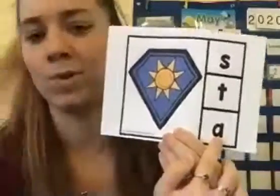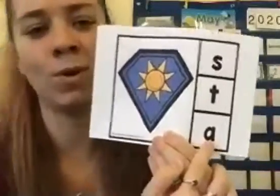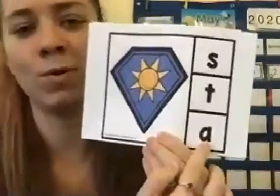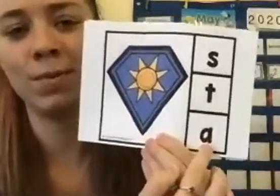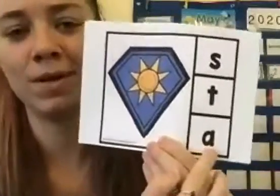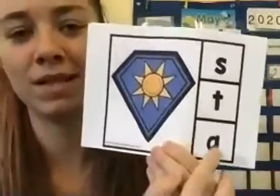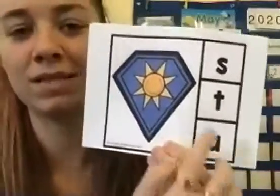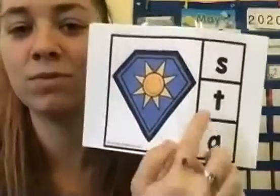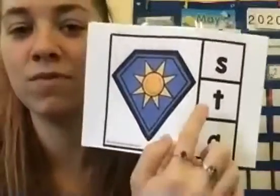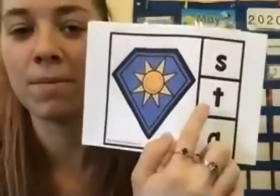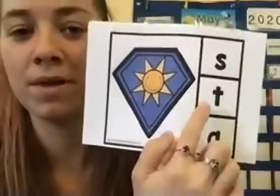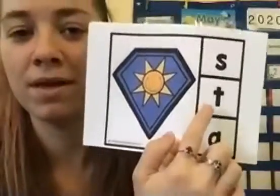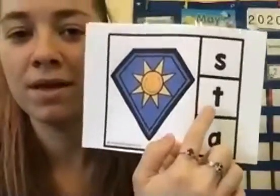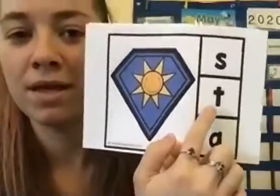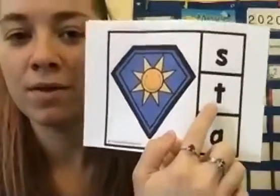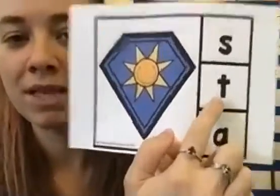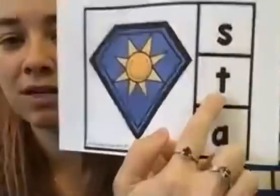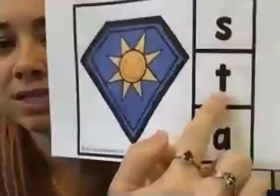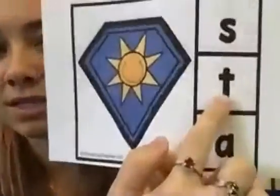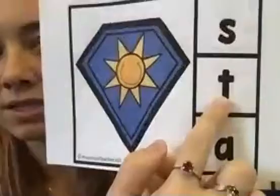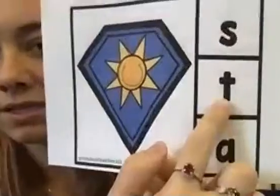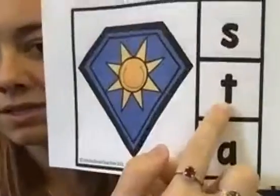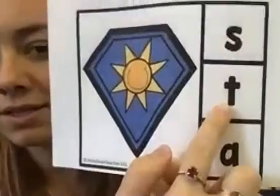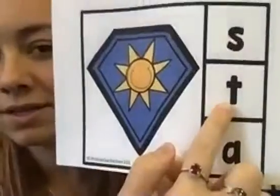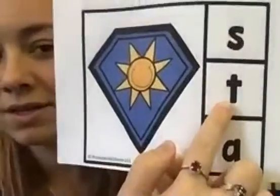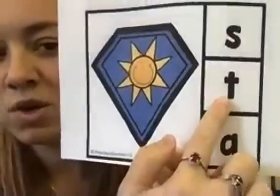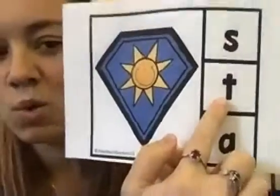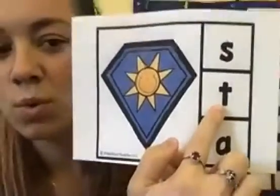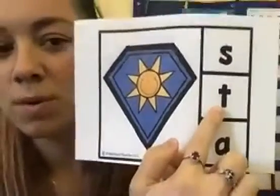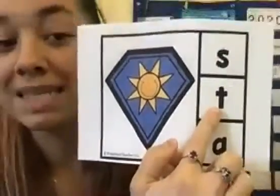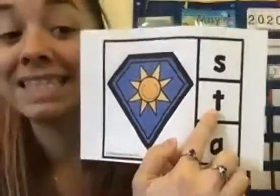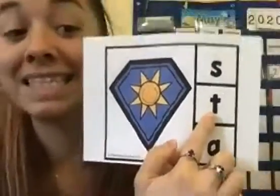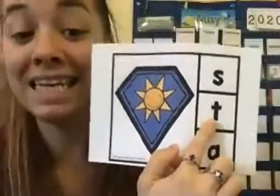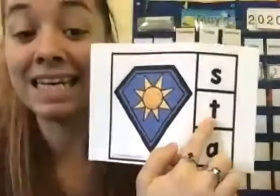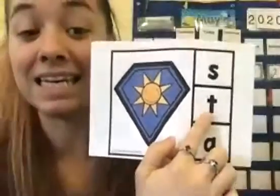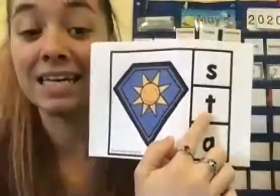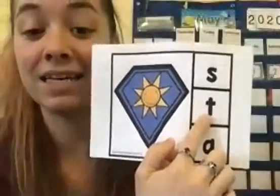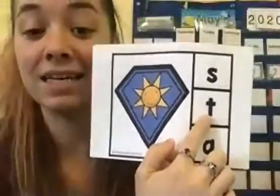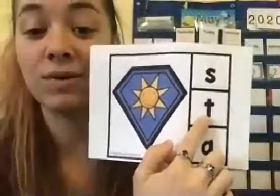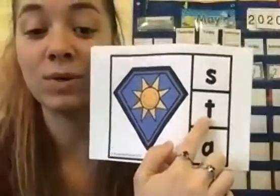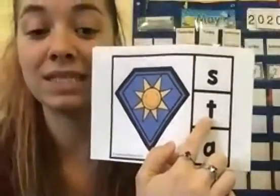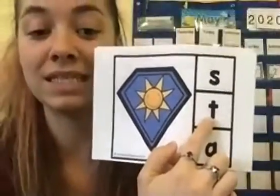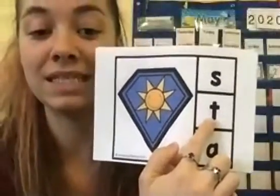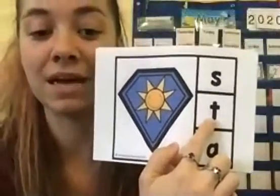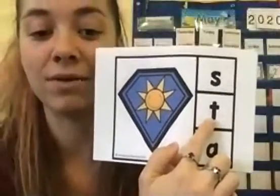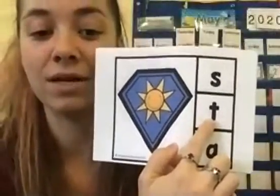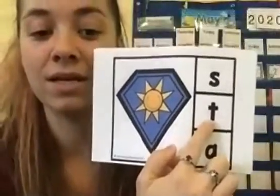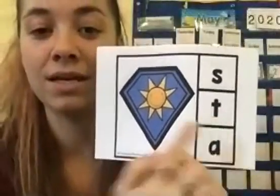Nope. Let's move up. What letter is this? T. What's the T sound?